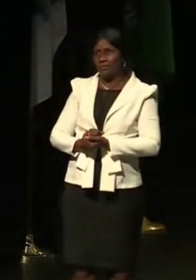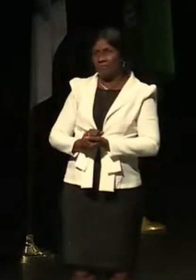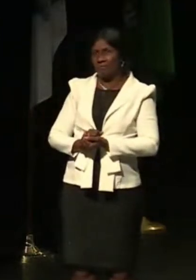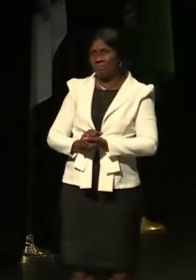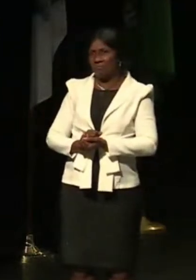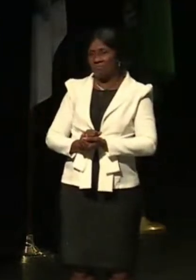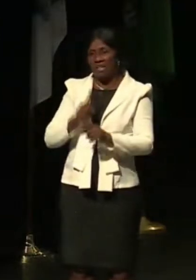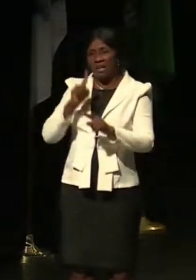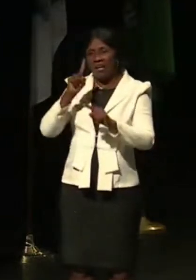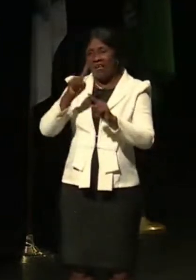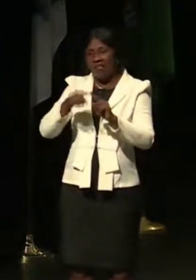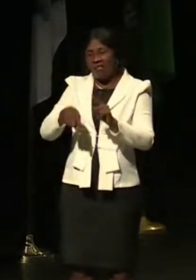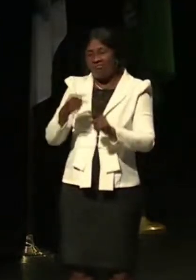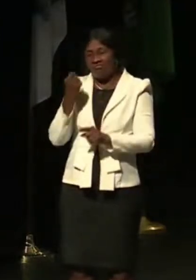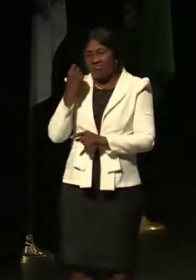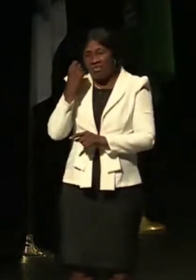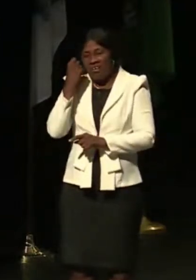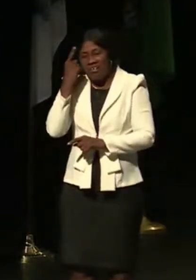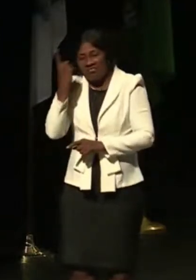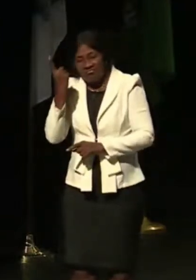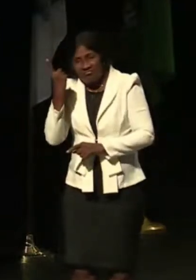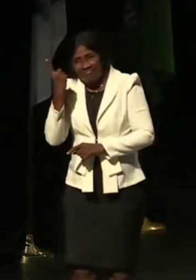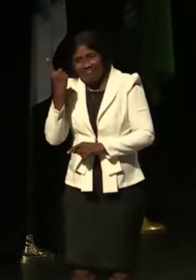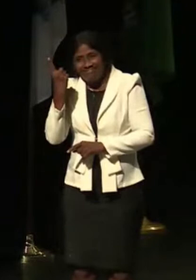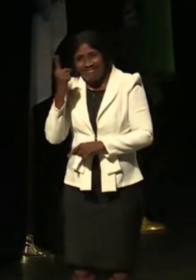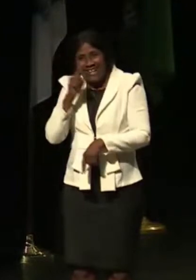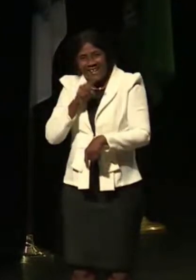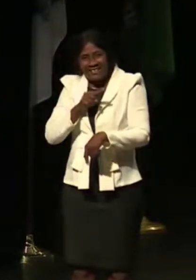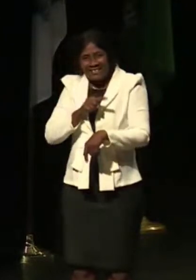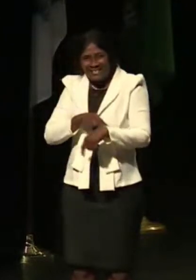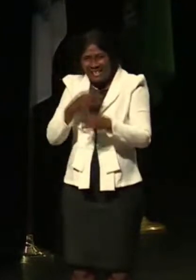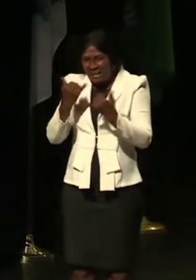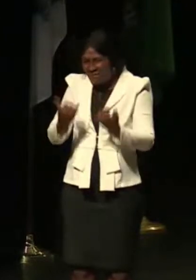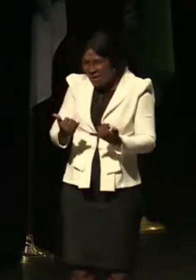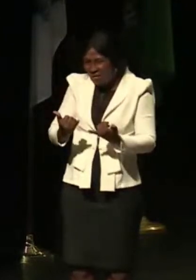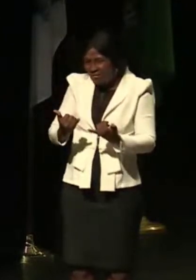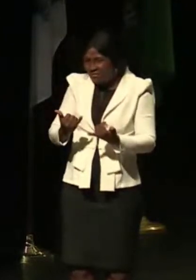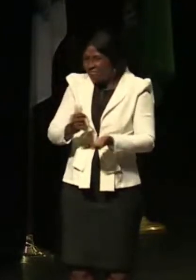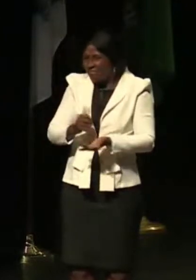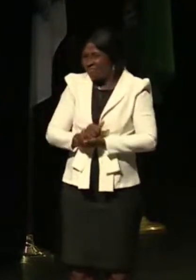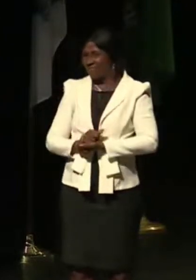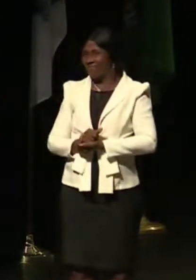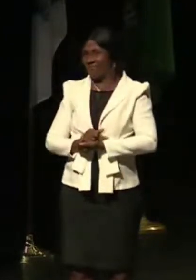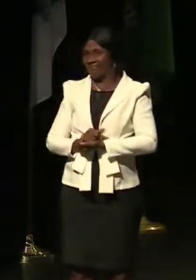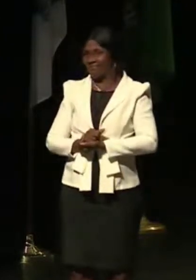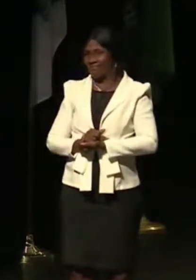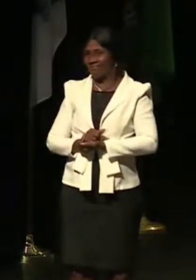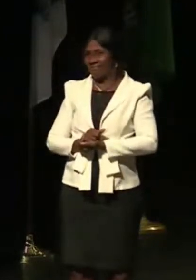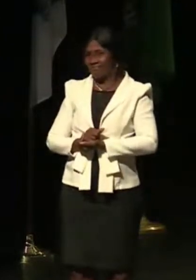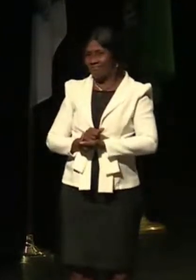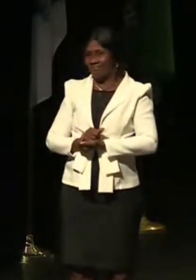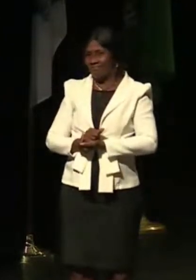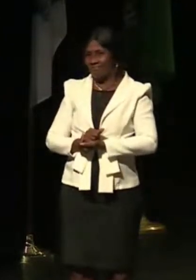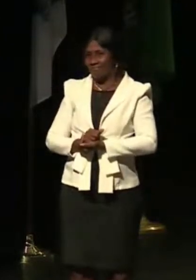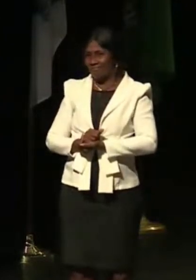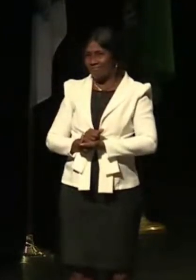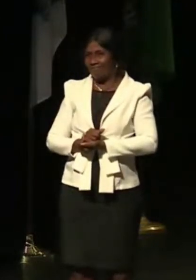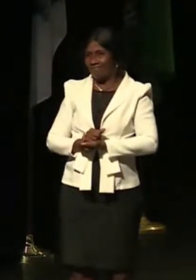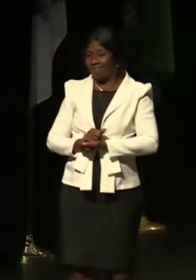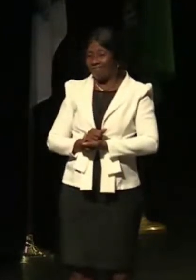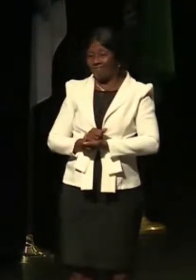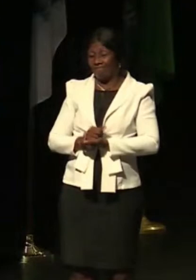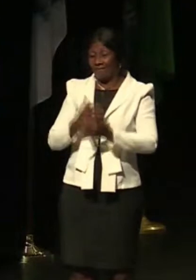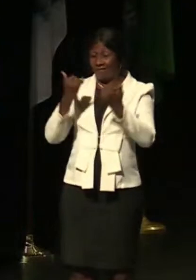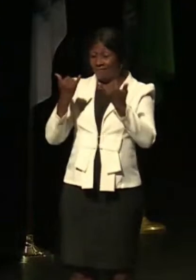can't face the reality of what we're facing, and because things are so difficult for all of us in this beautiful